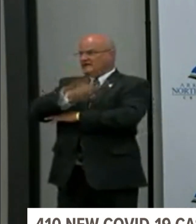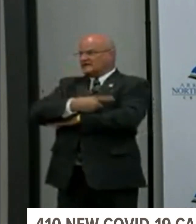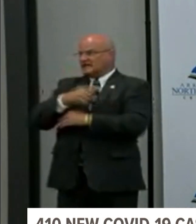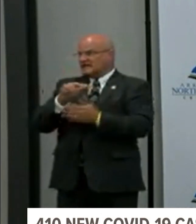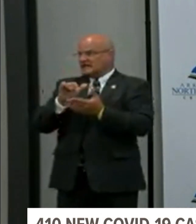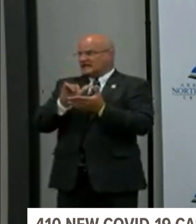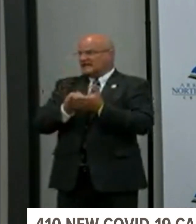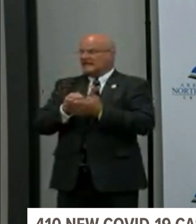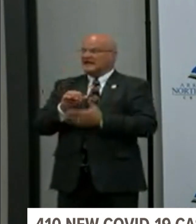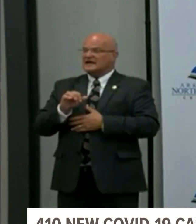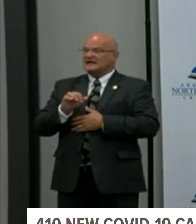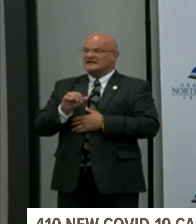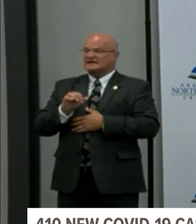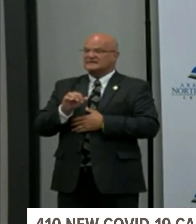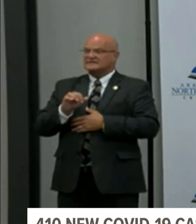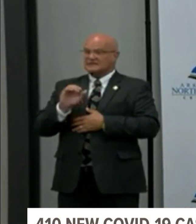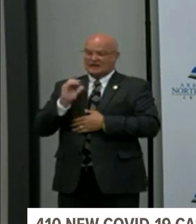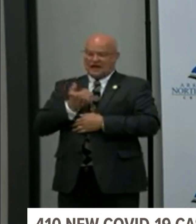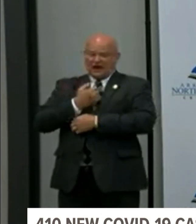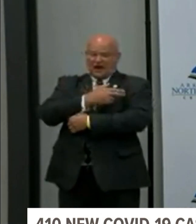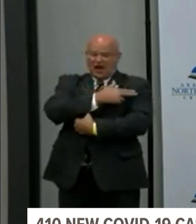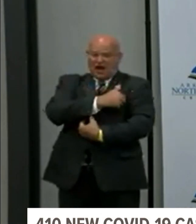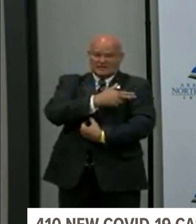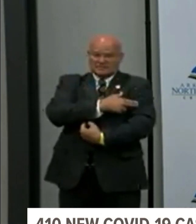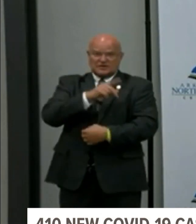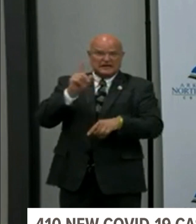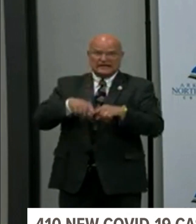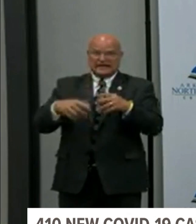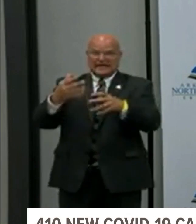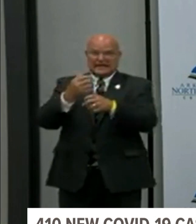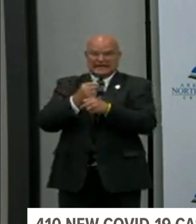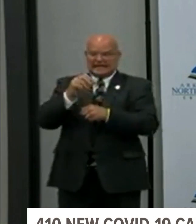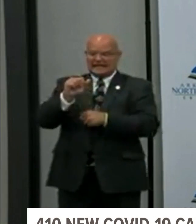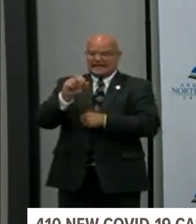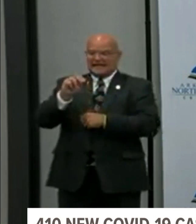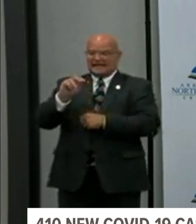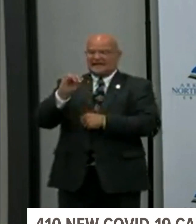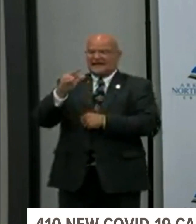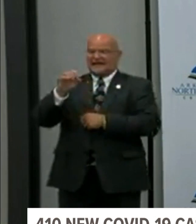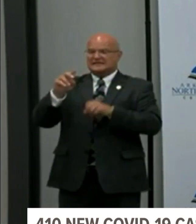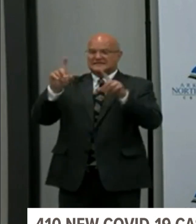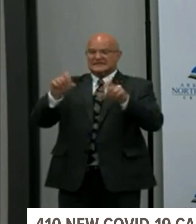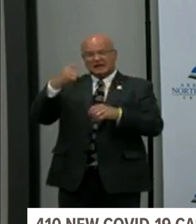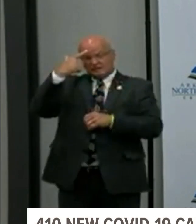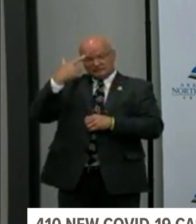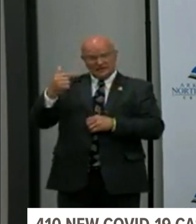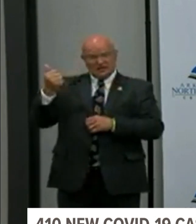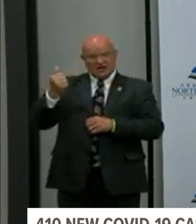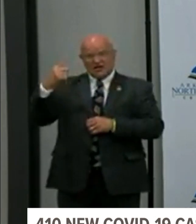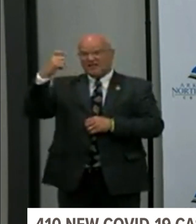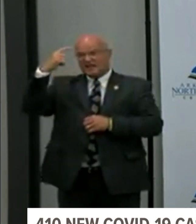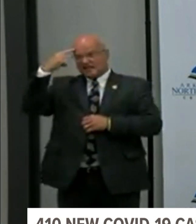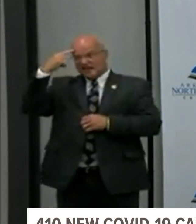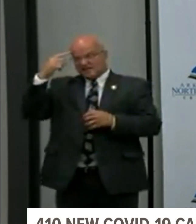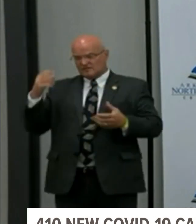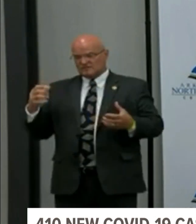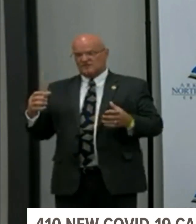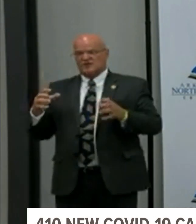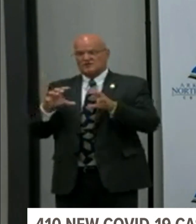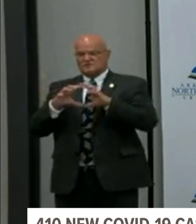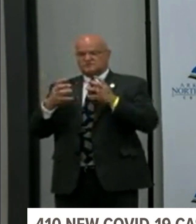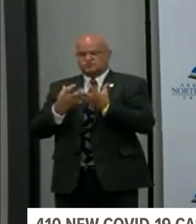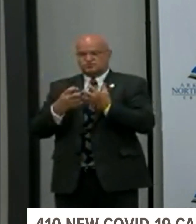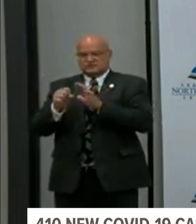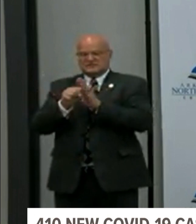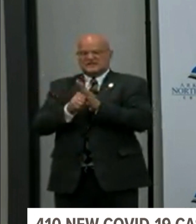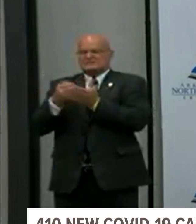that our hospital is not able to get the antigen test because the governor's coalition of